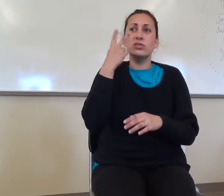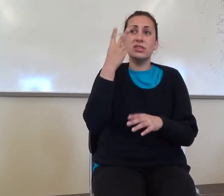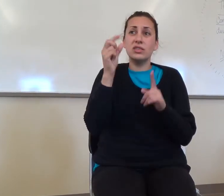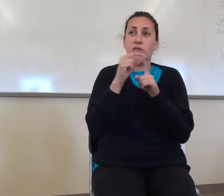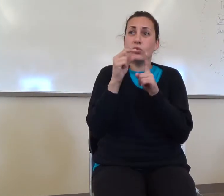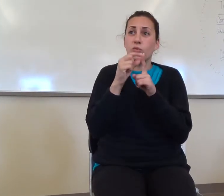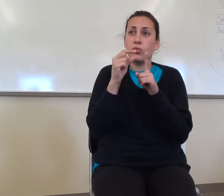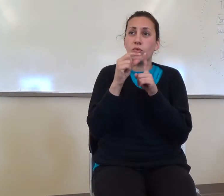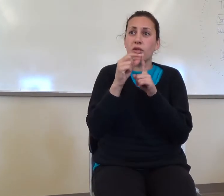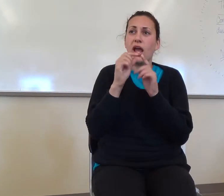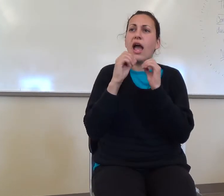appear?